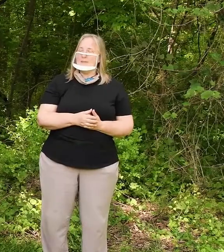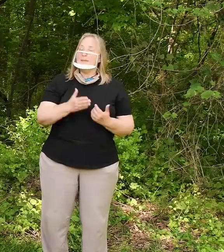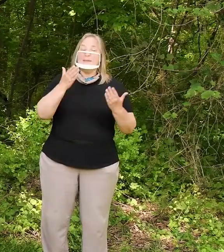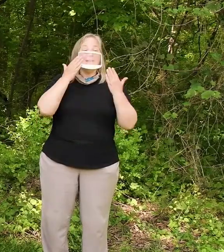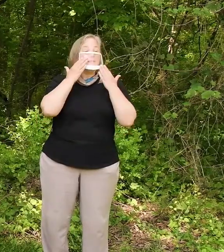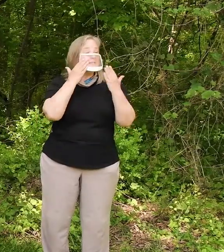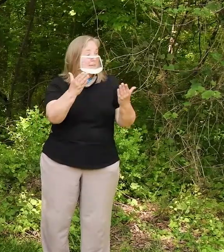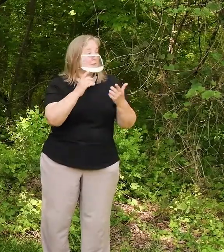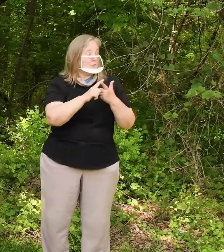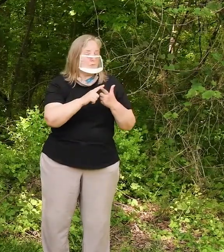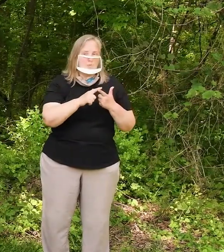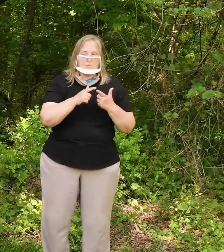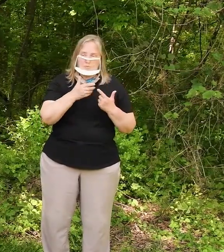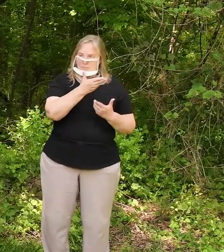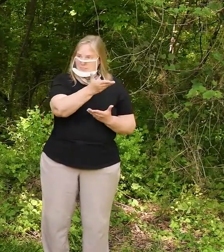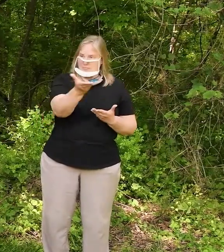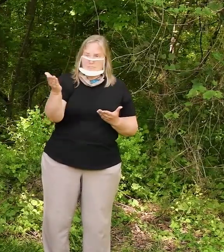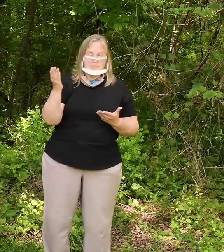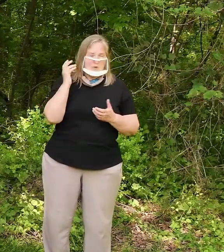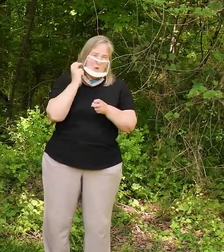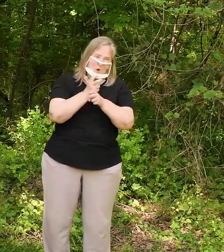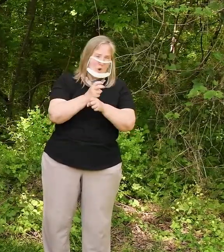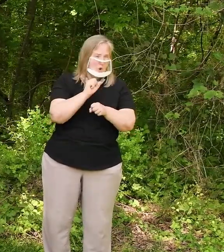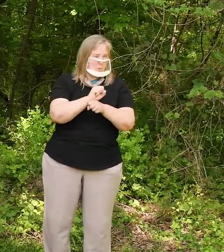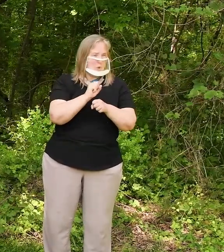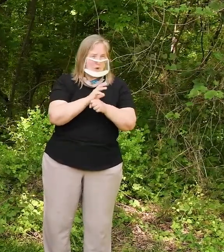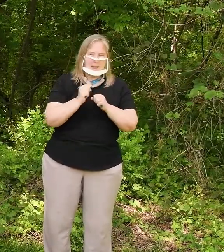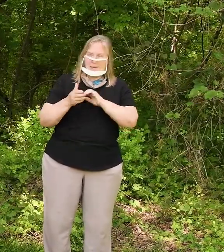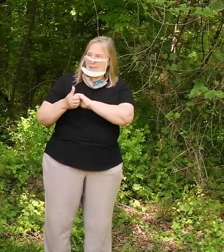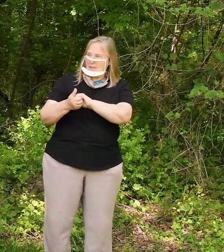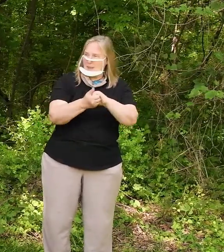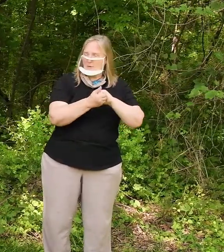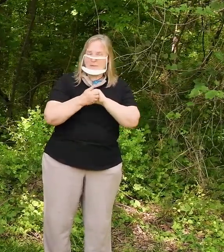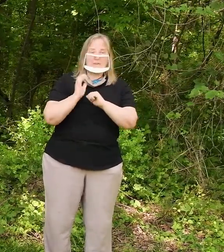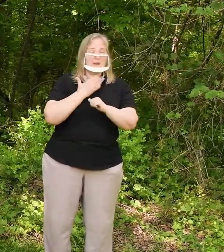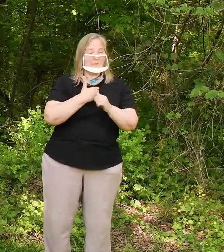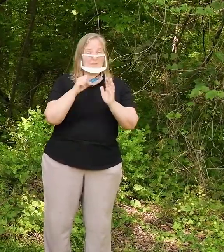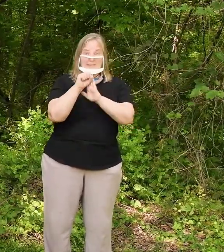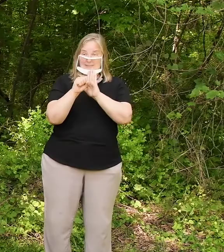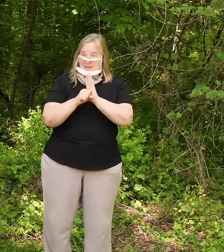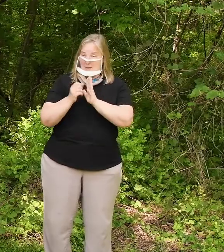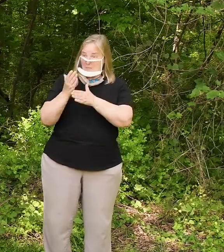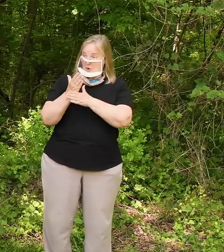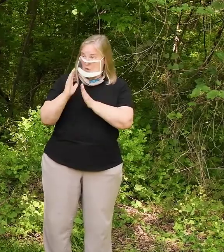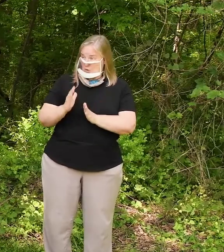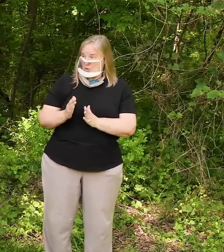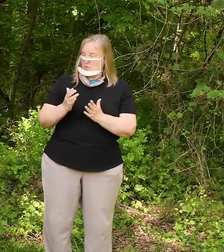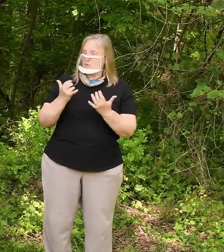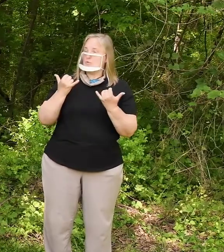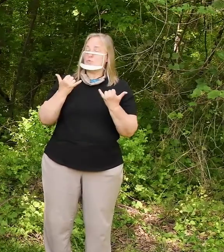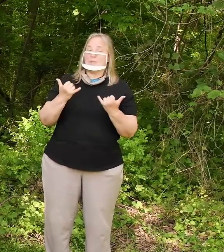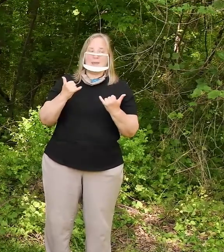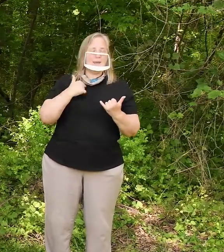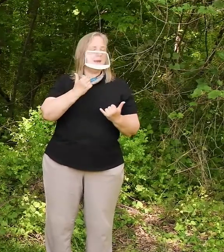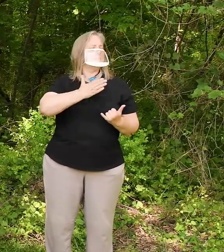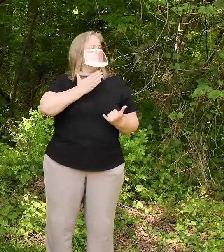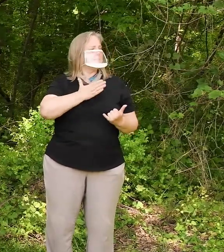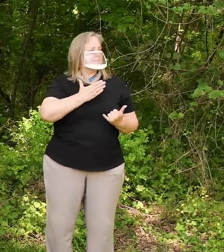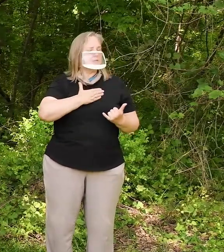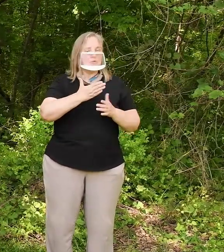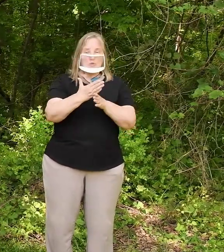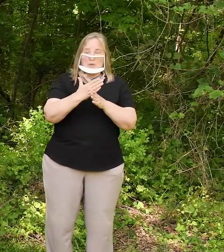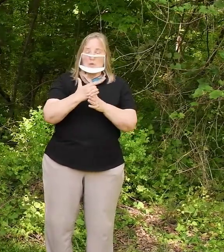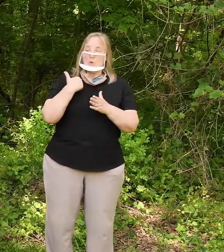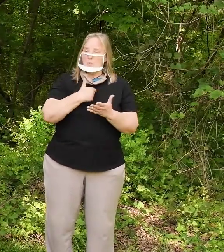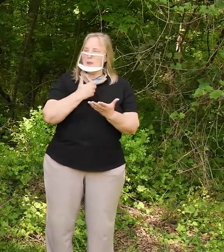Thank you to the hard work and collaboration of our state partners. Today, I'm pleased to share that we